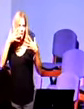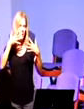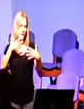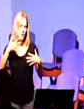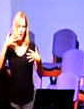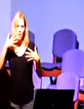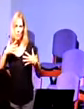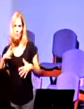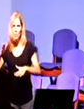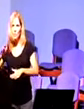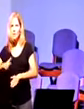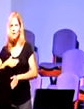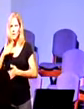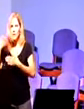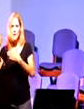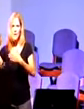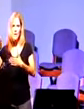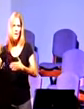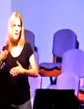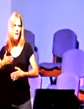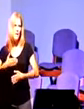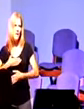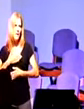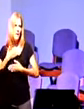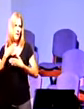the sorrowing